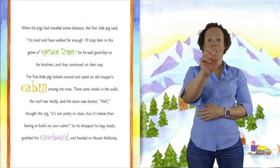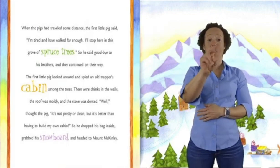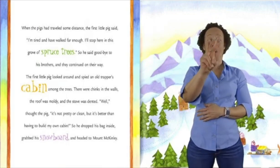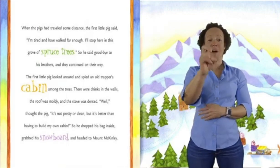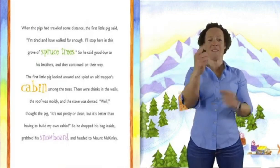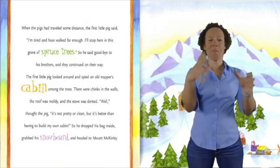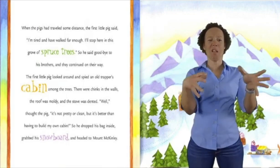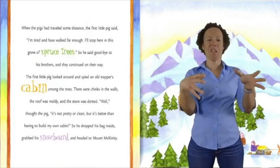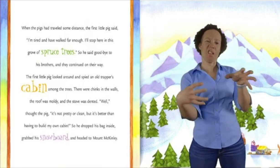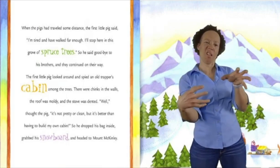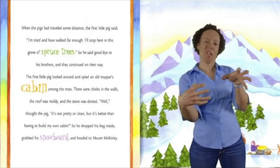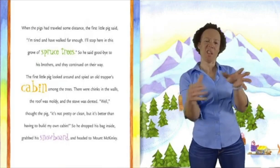cabin."